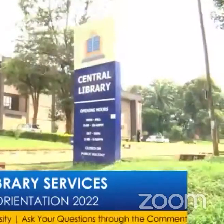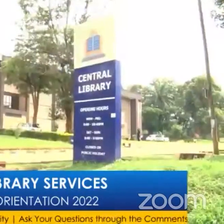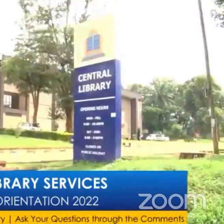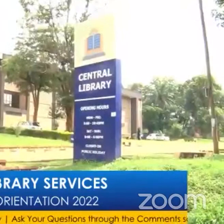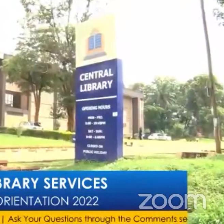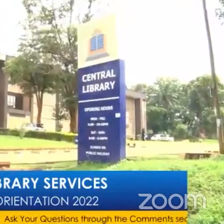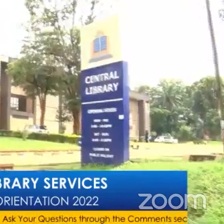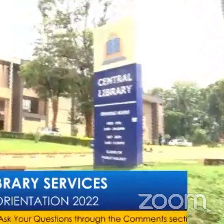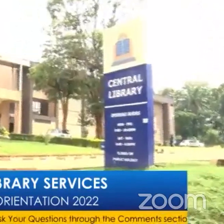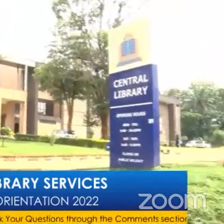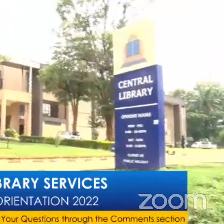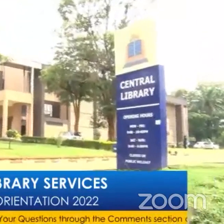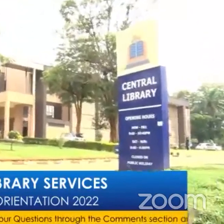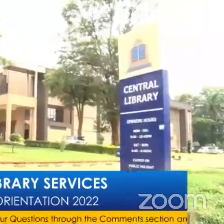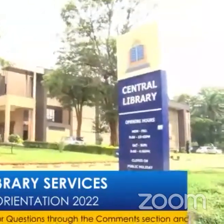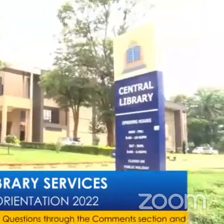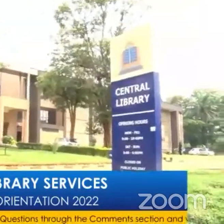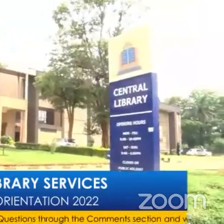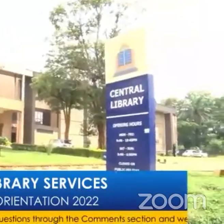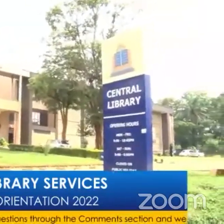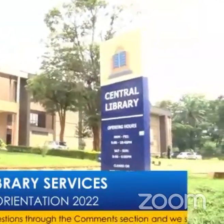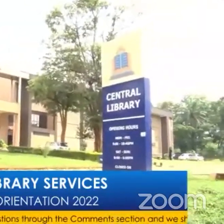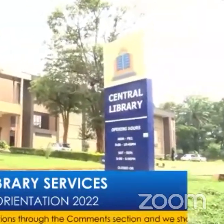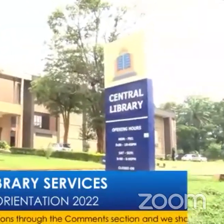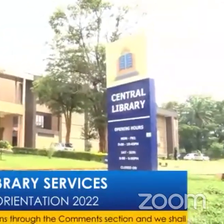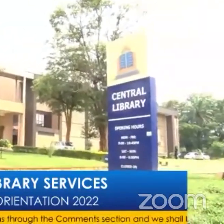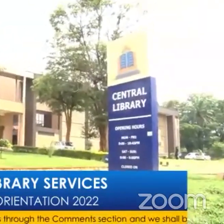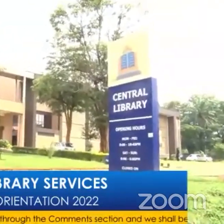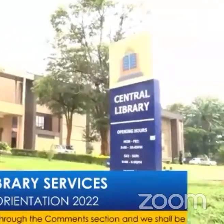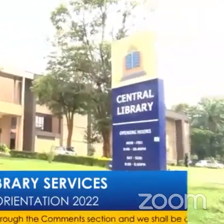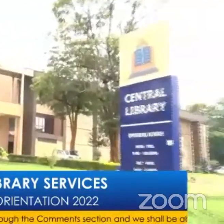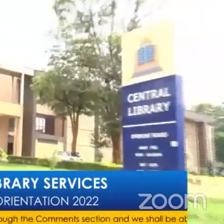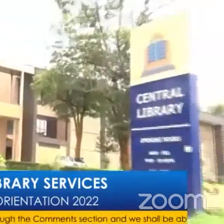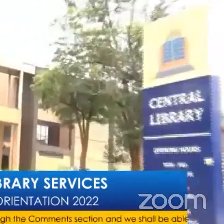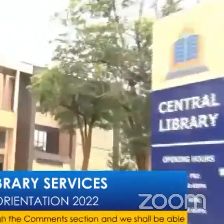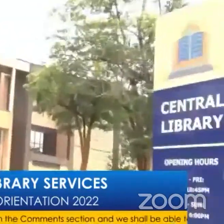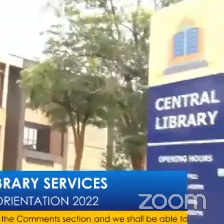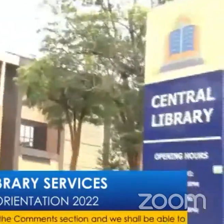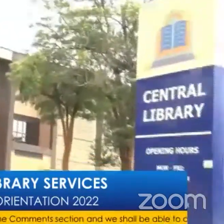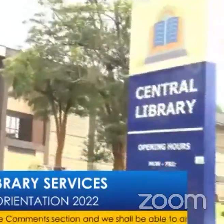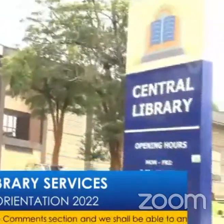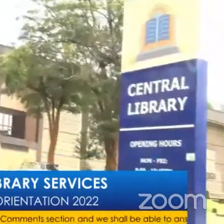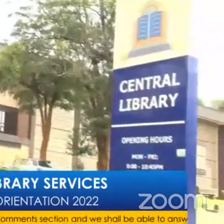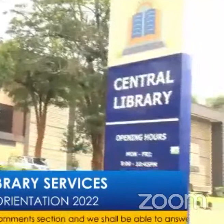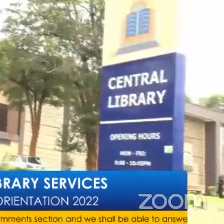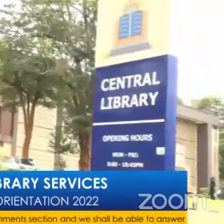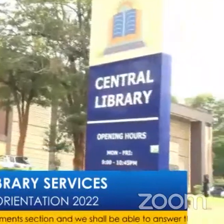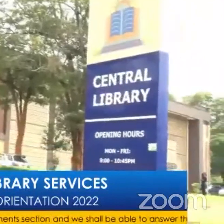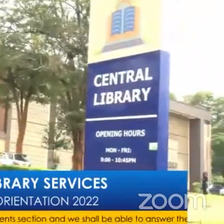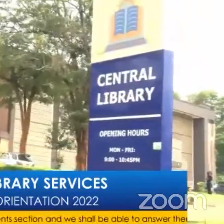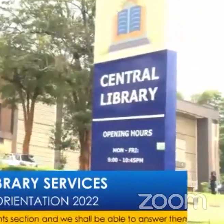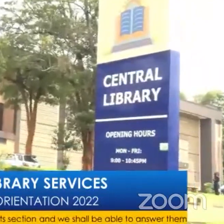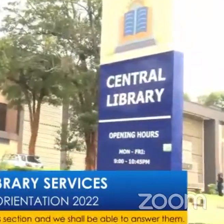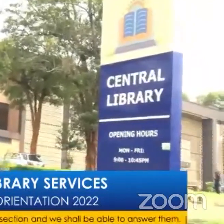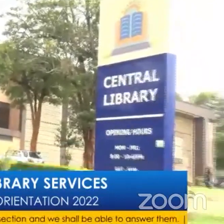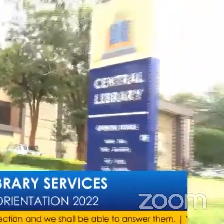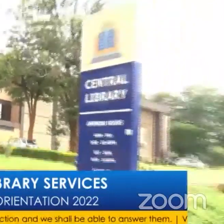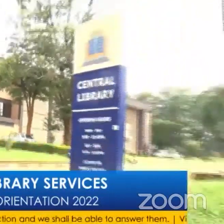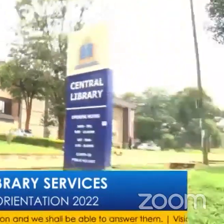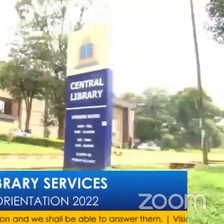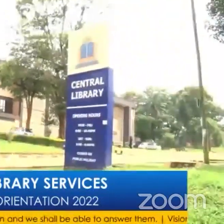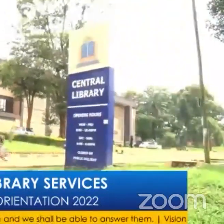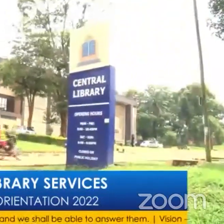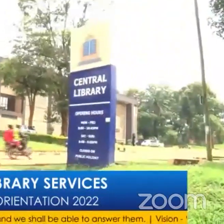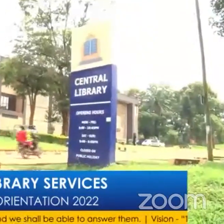collection. Do you know what we mean by rare collection or special collection? If you want reports like